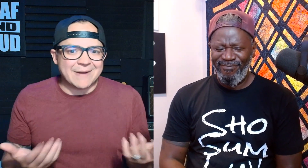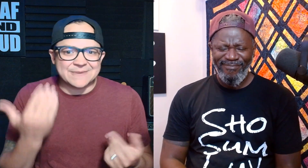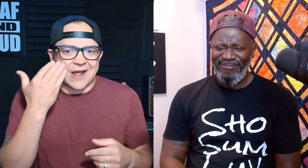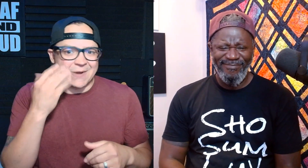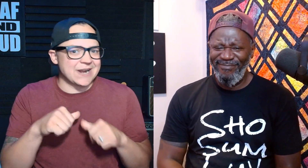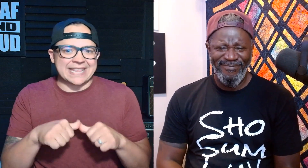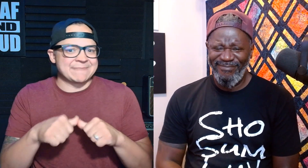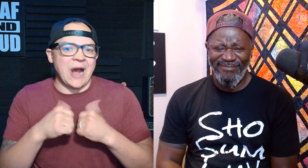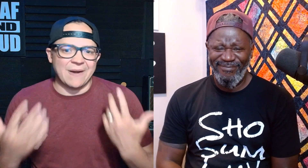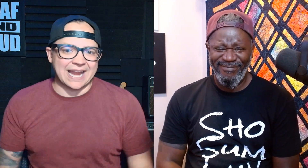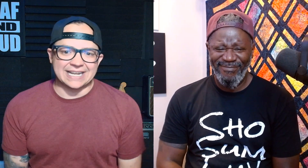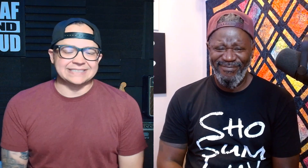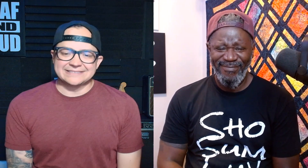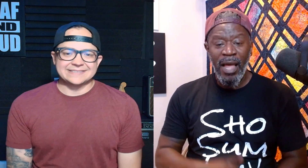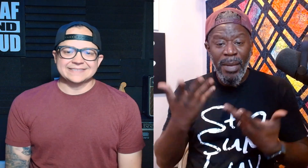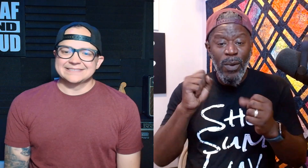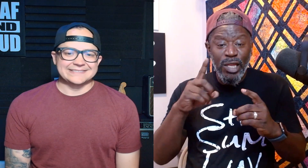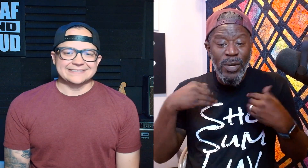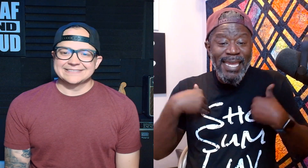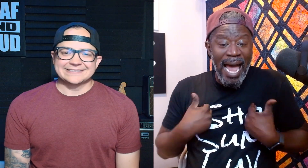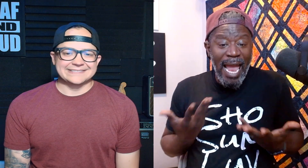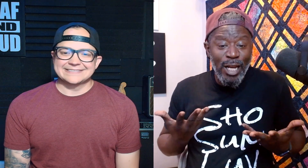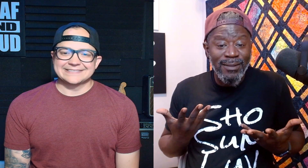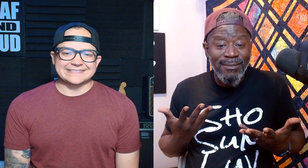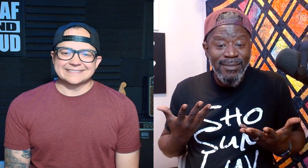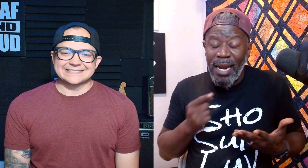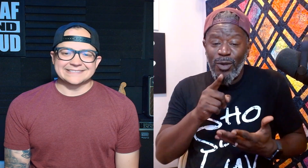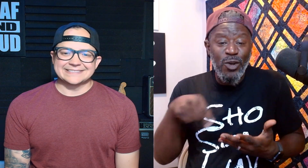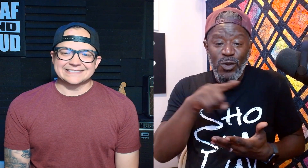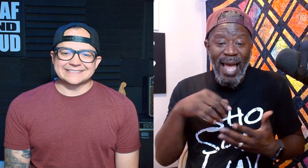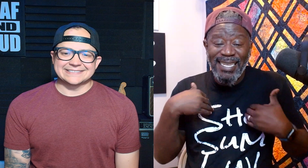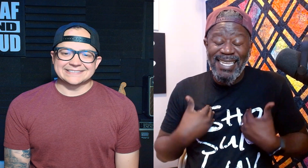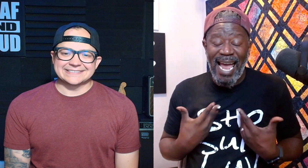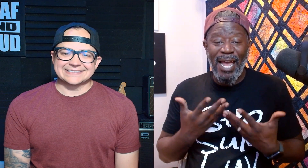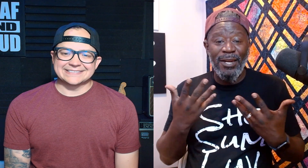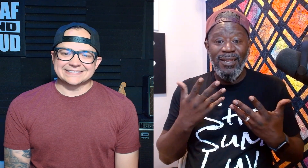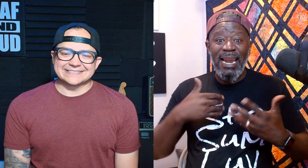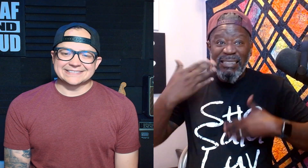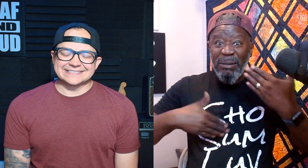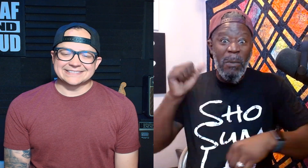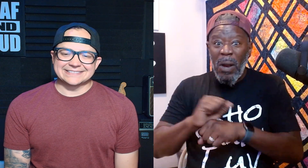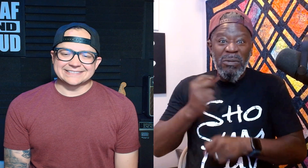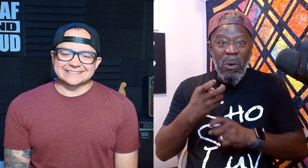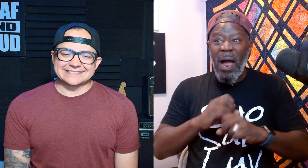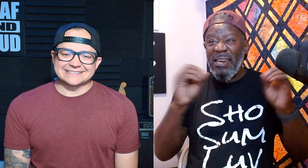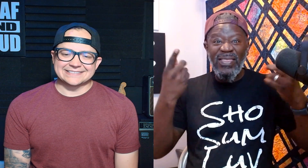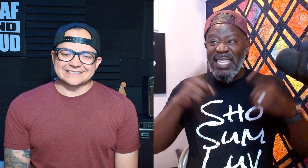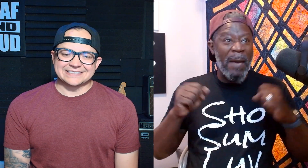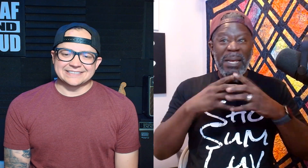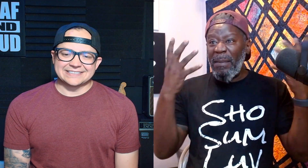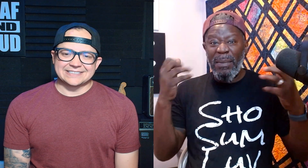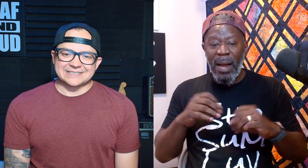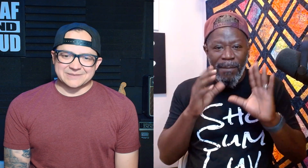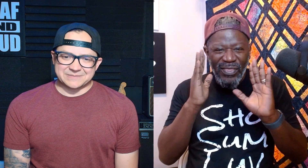give up. We're going to keep going. I mean, we do get tired. And I'm sure you guys get tired. You're like, I'm working so hard,